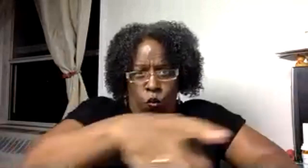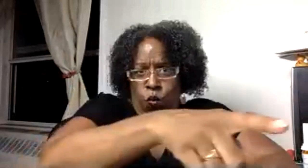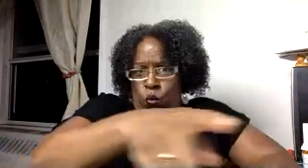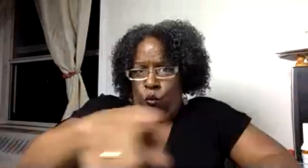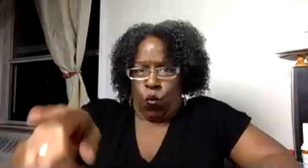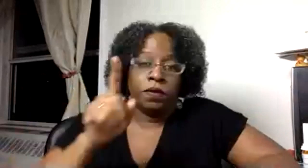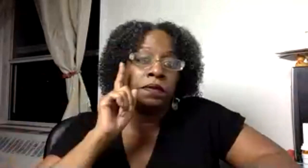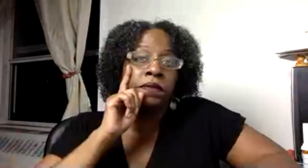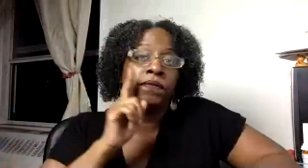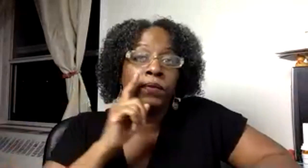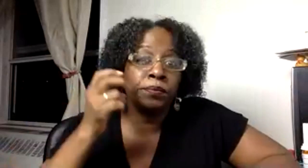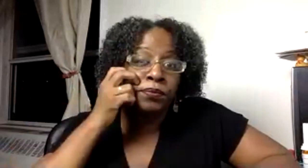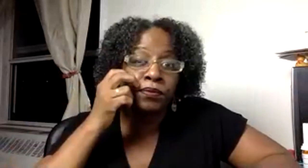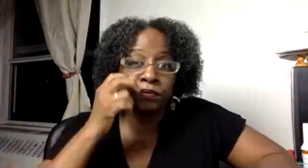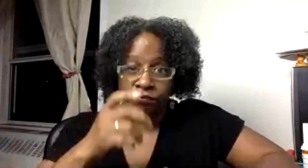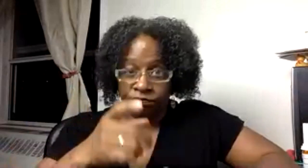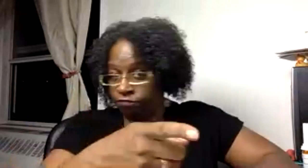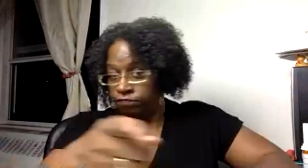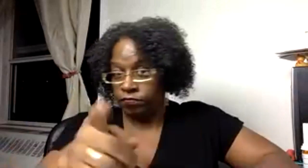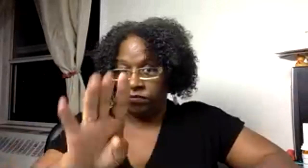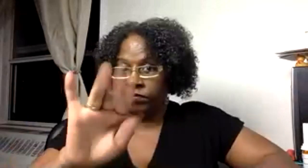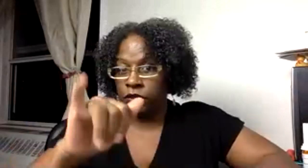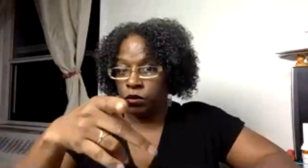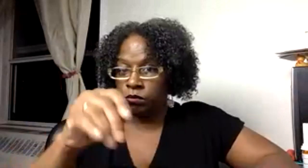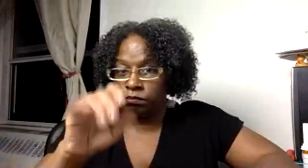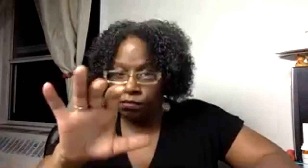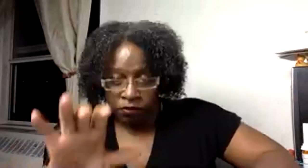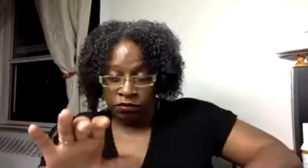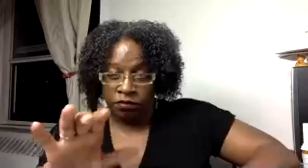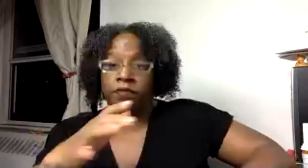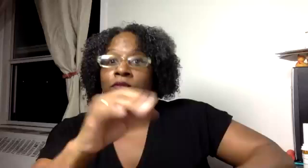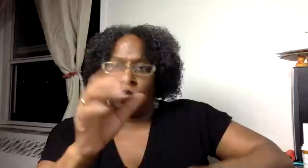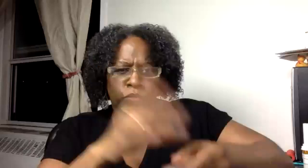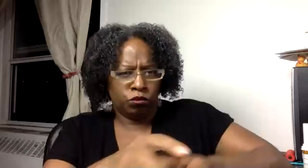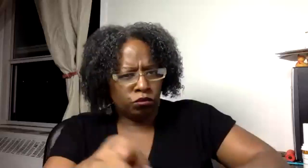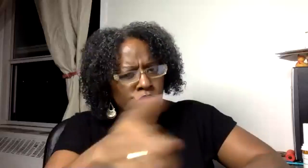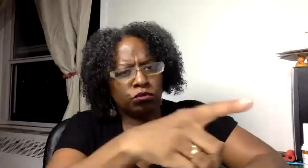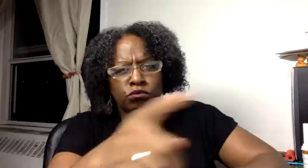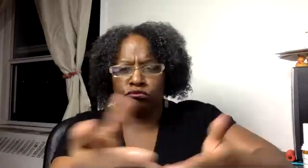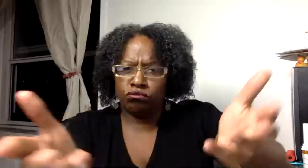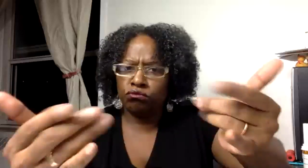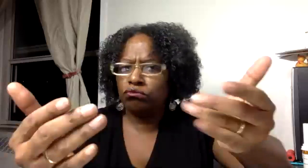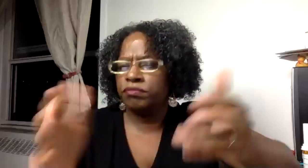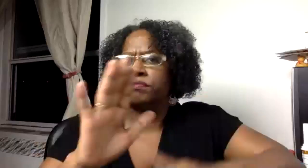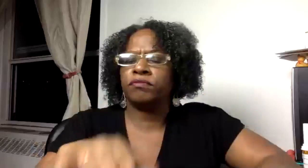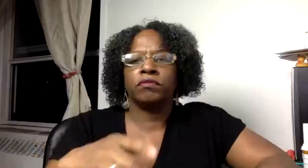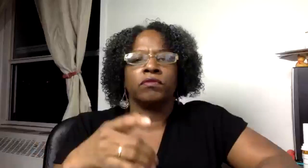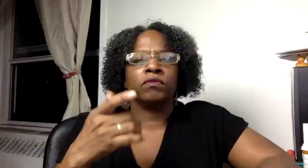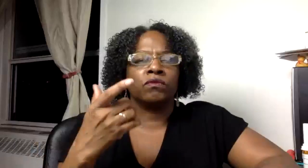what is something that I'm trying to ask you guys as a deafblind community here and BIPOC, Black Indigenous people of